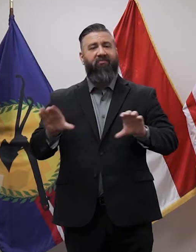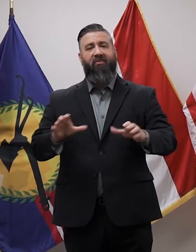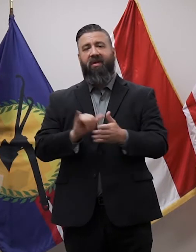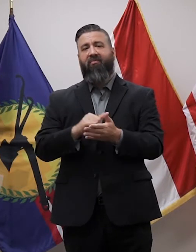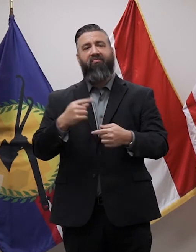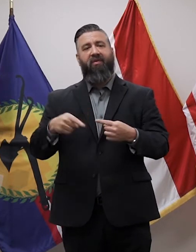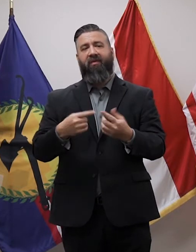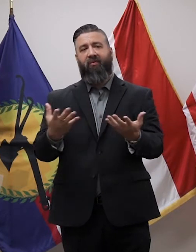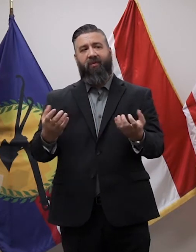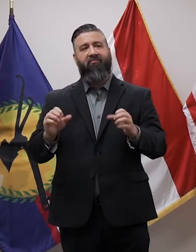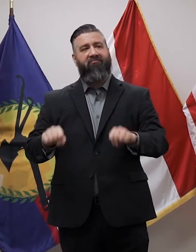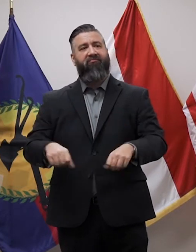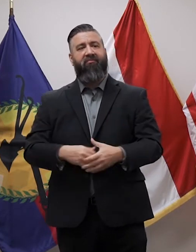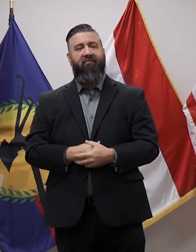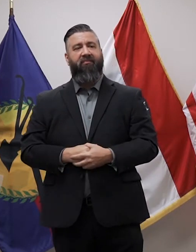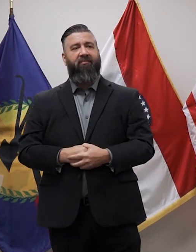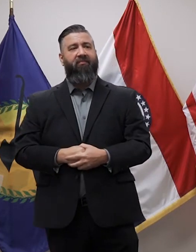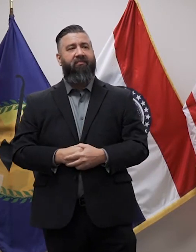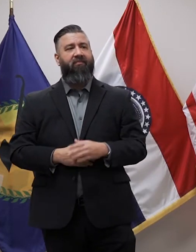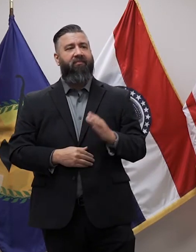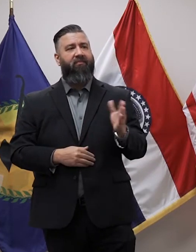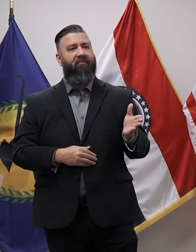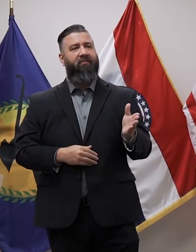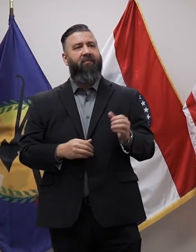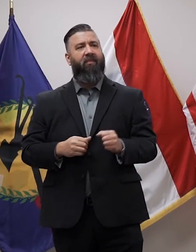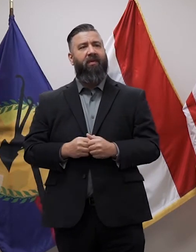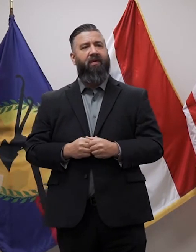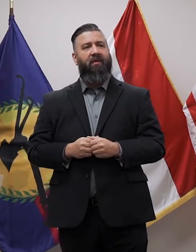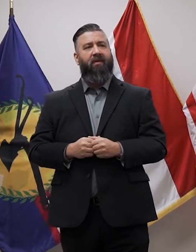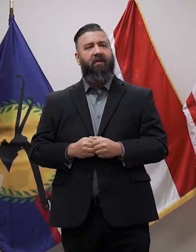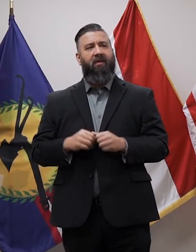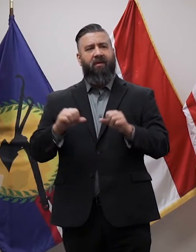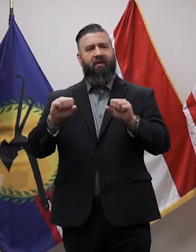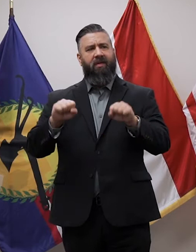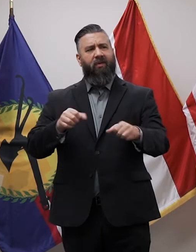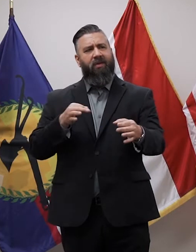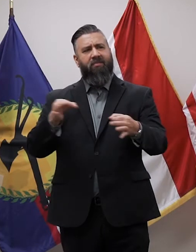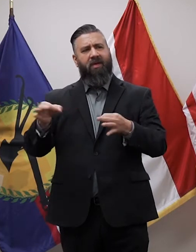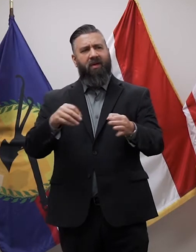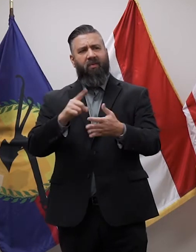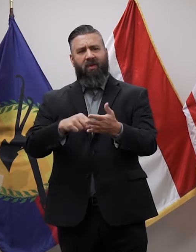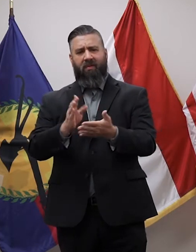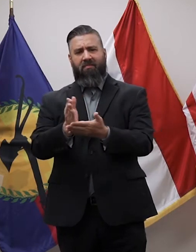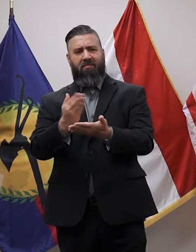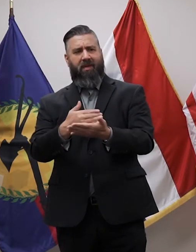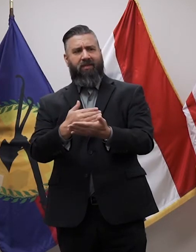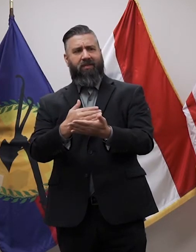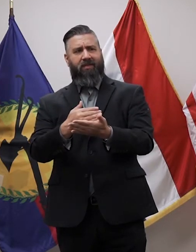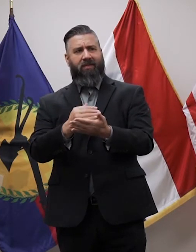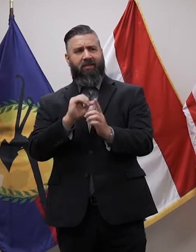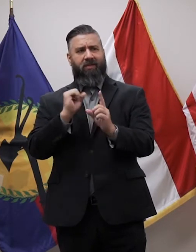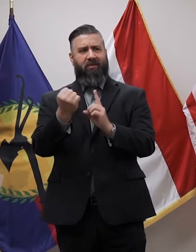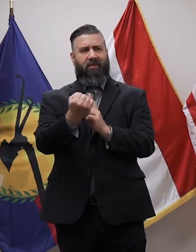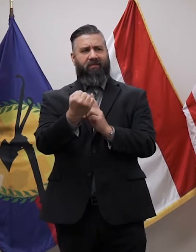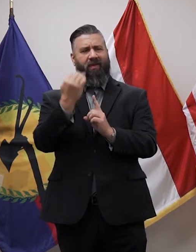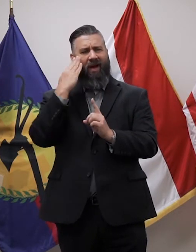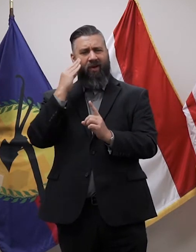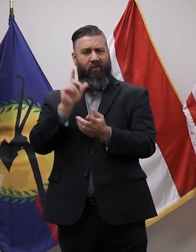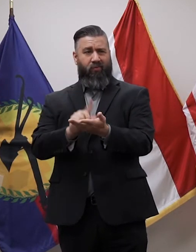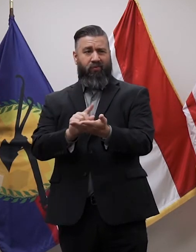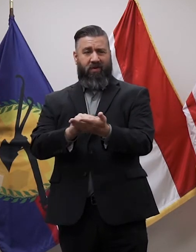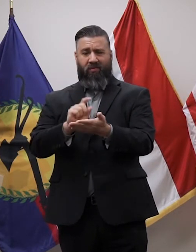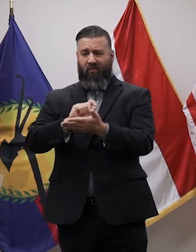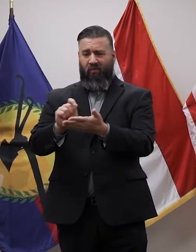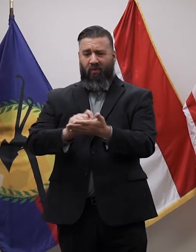decide to do that. Can you explain what the budgetary situation was? I know that the Post-Dispatch wrote about that last